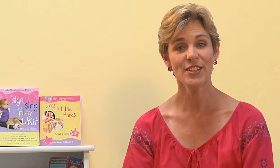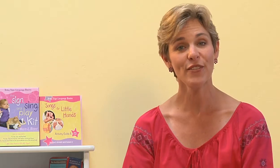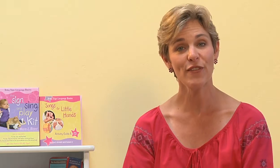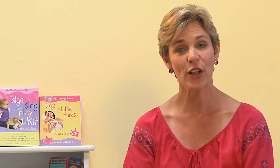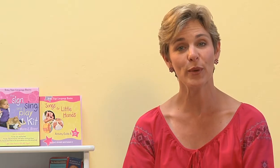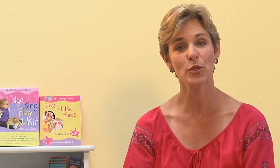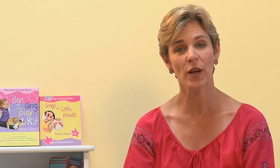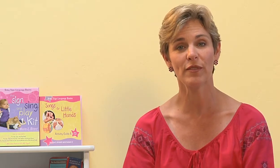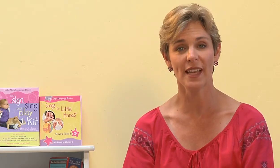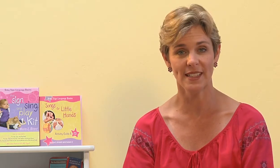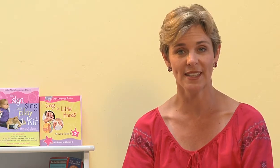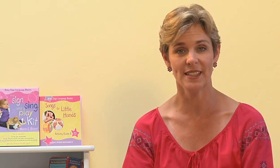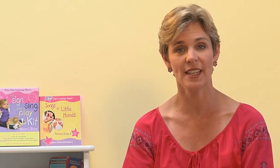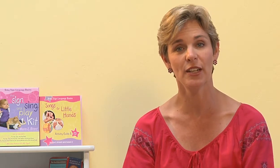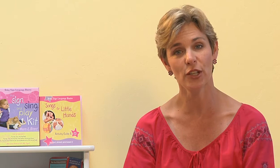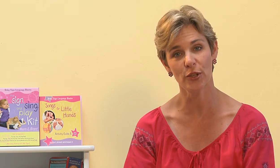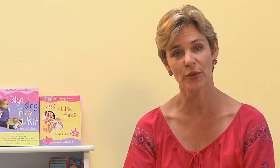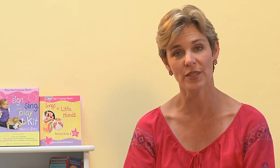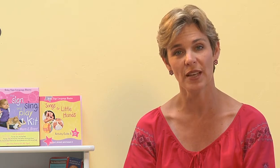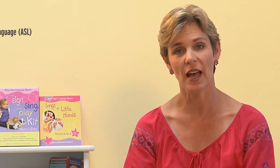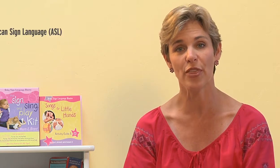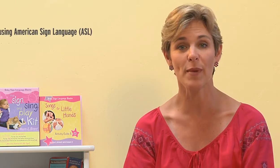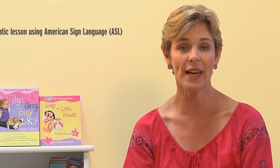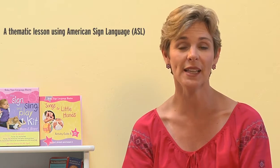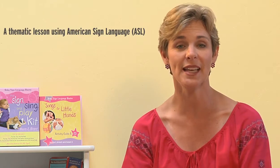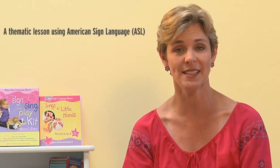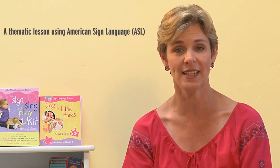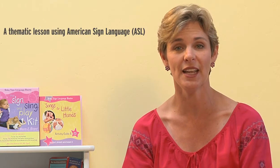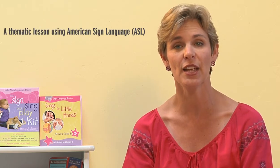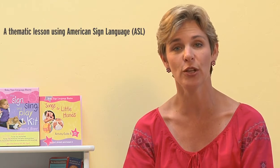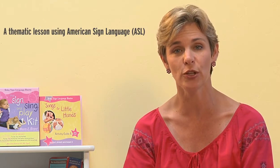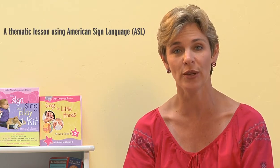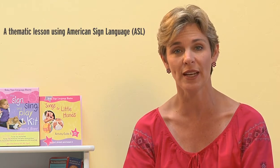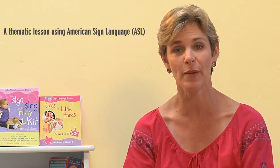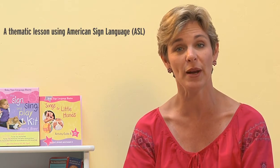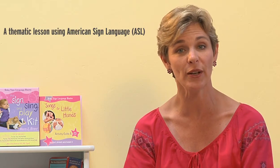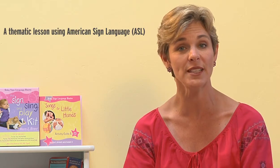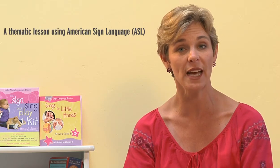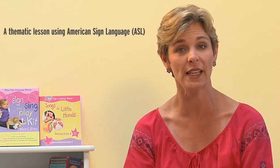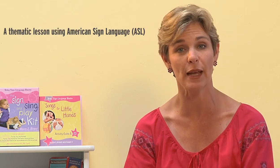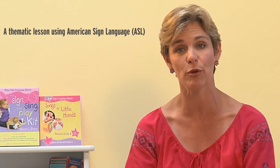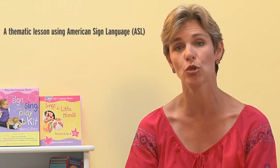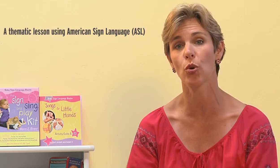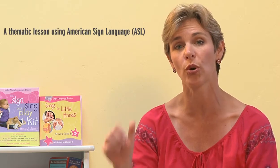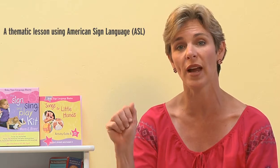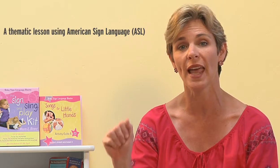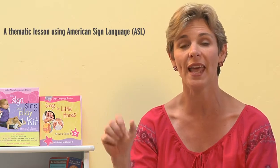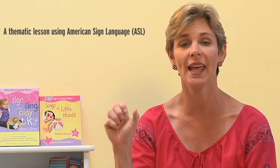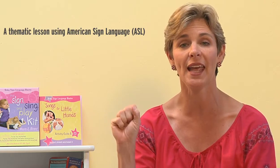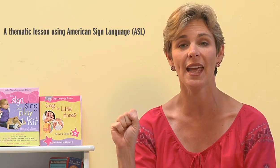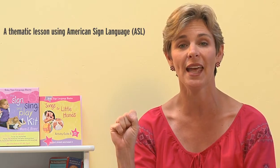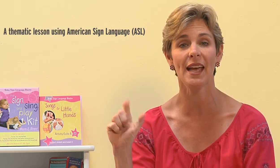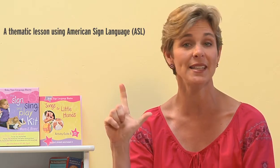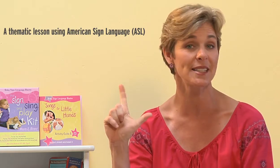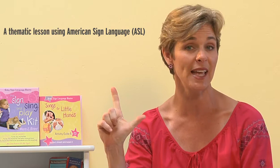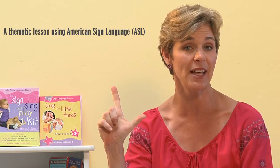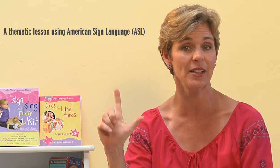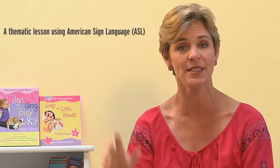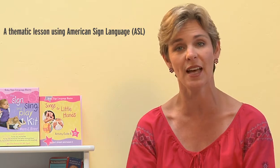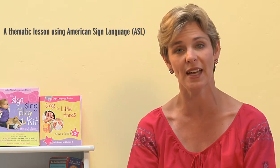of the following 12 lessons includes a thematic lesson, including American Sign Language, or ASL